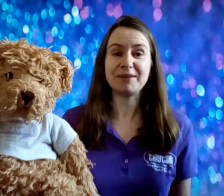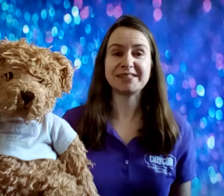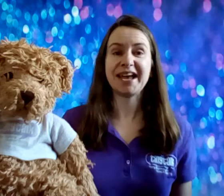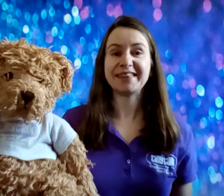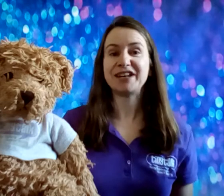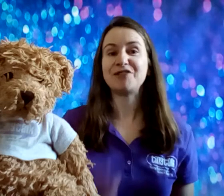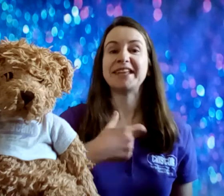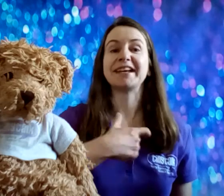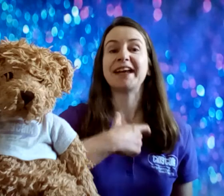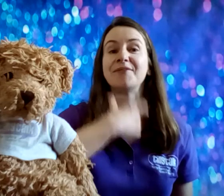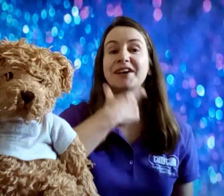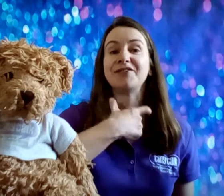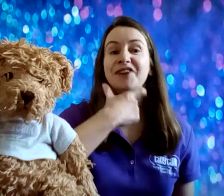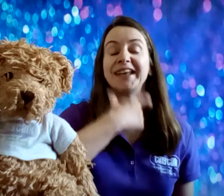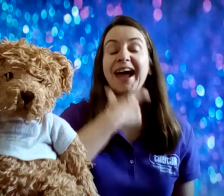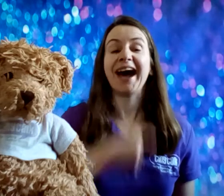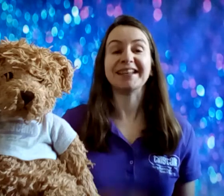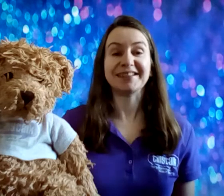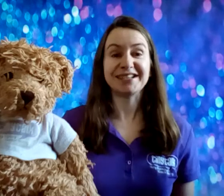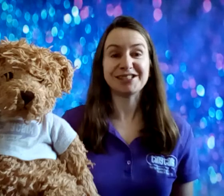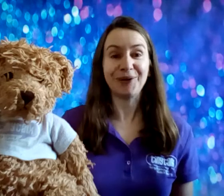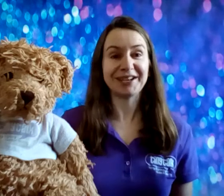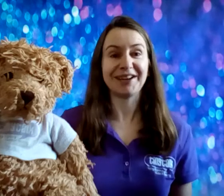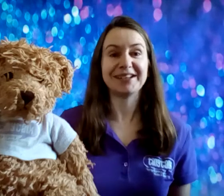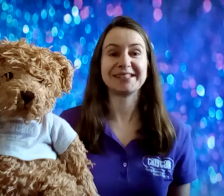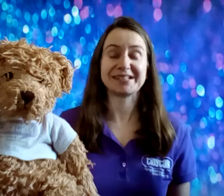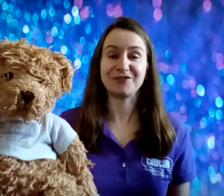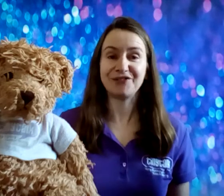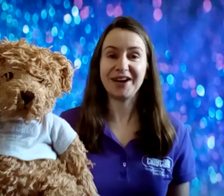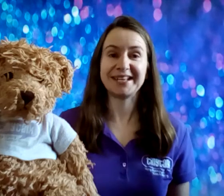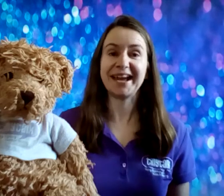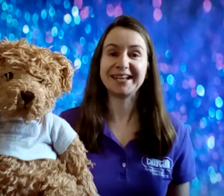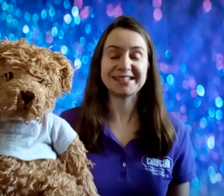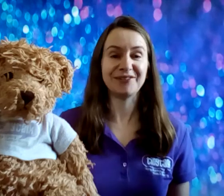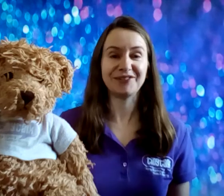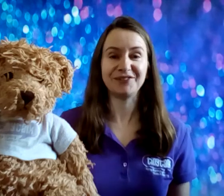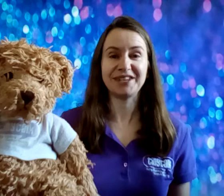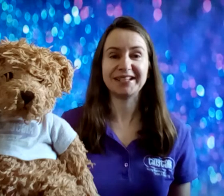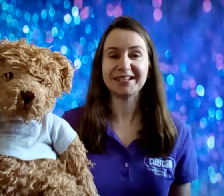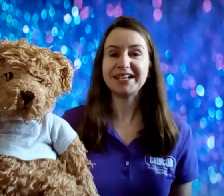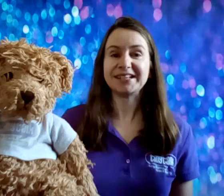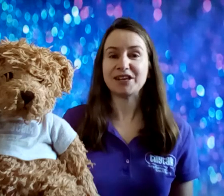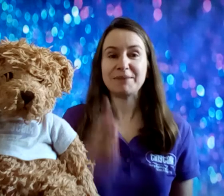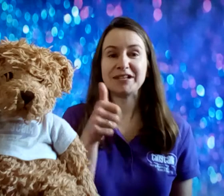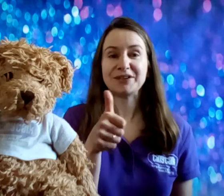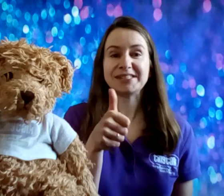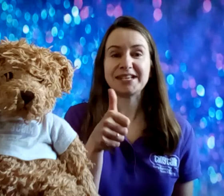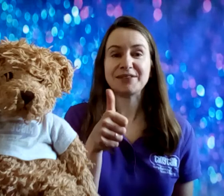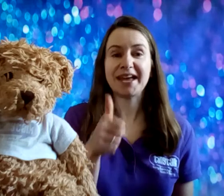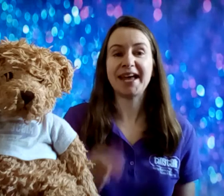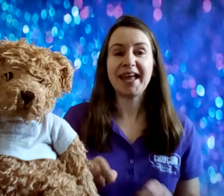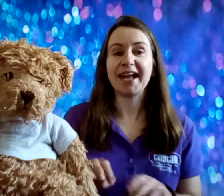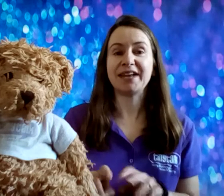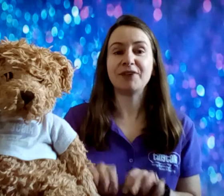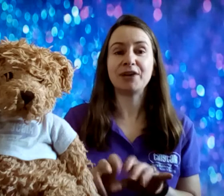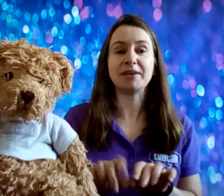months, then you already can have fun at the toddler class, that's Friday at 10:15. So it'll be good to see you there. Again, write your